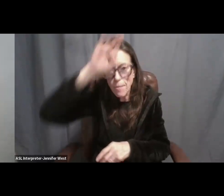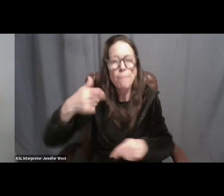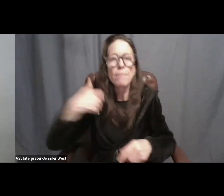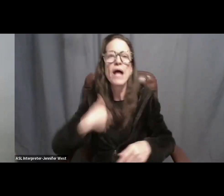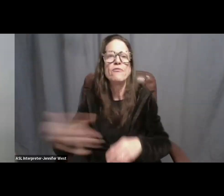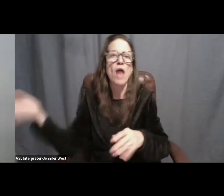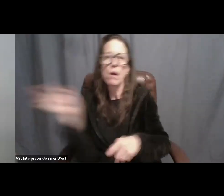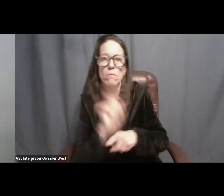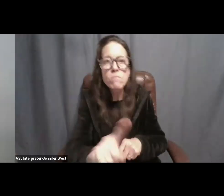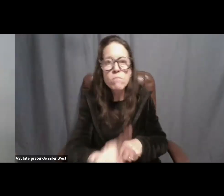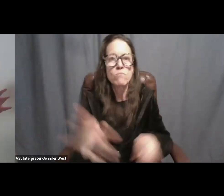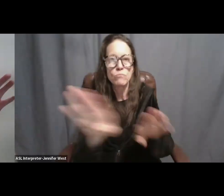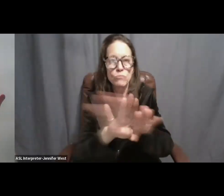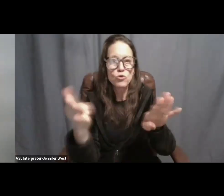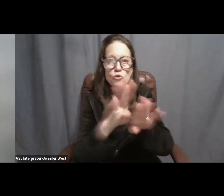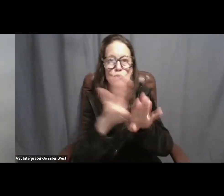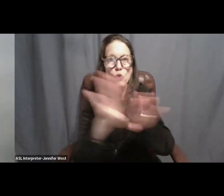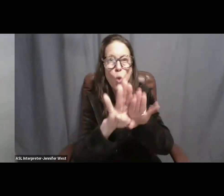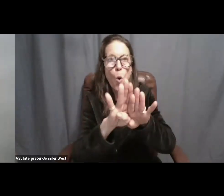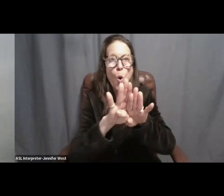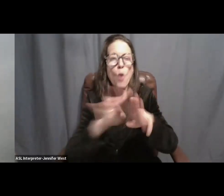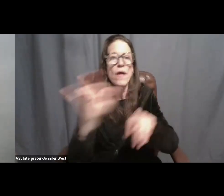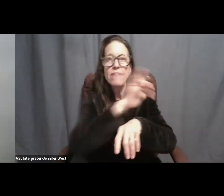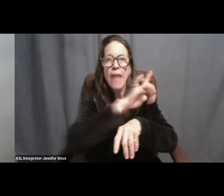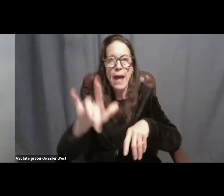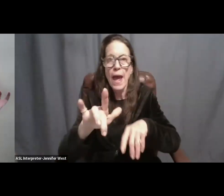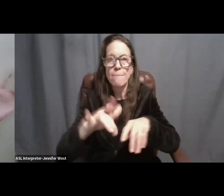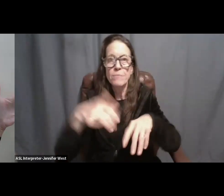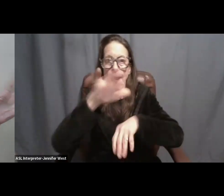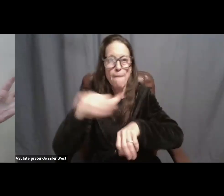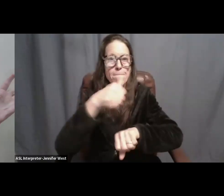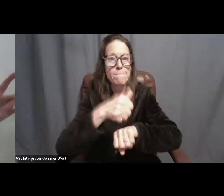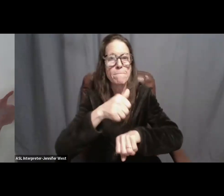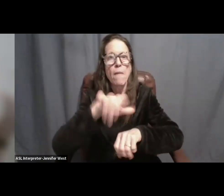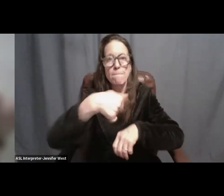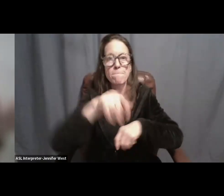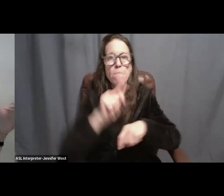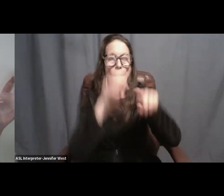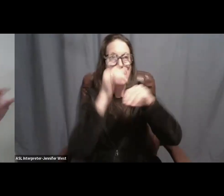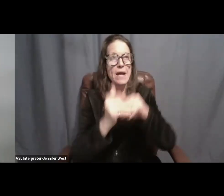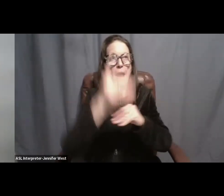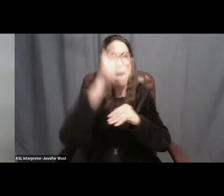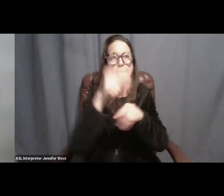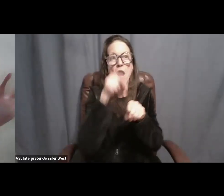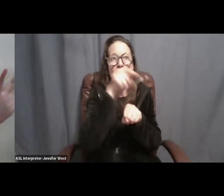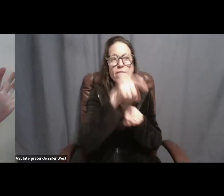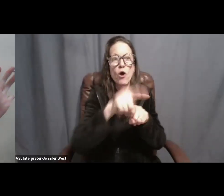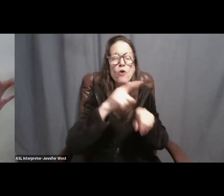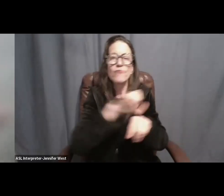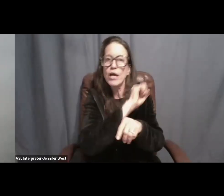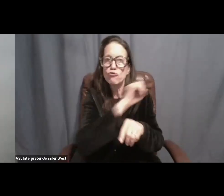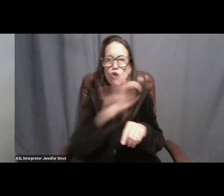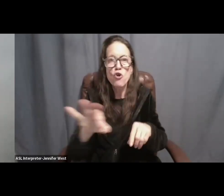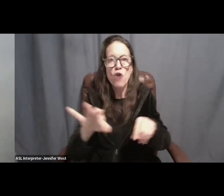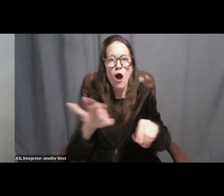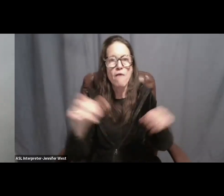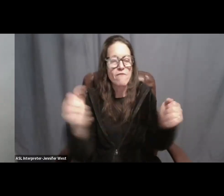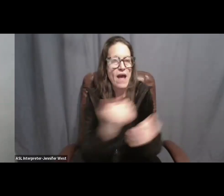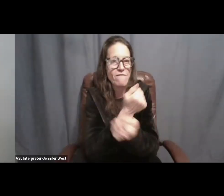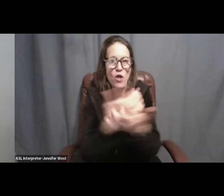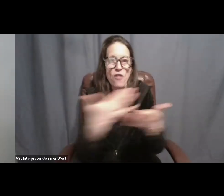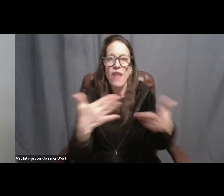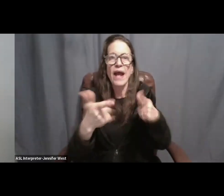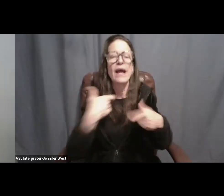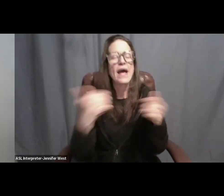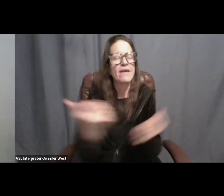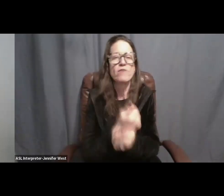of the unoccupied apartment, turned off the hot water heater, the gas hot water heater, and everything was safe. And I